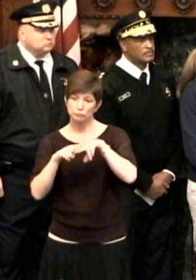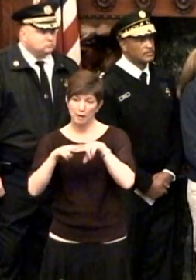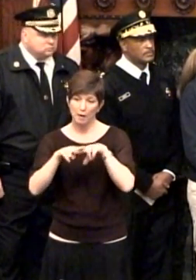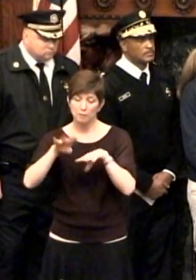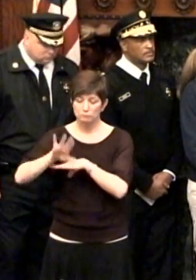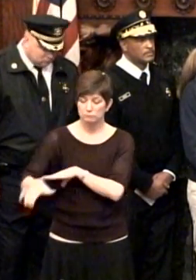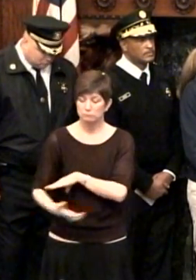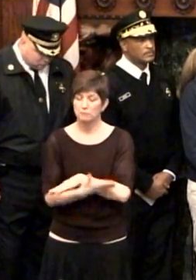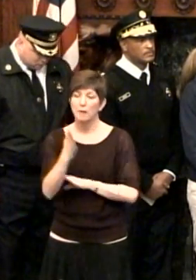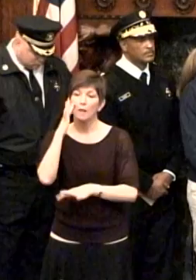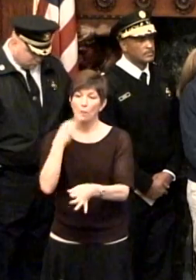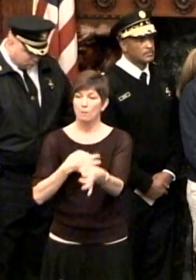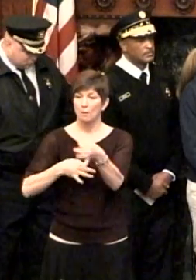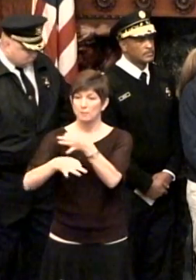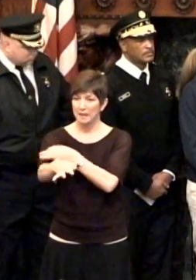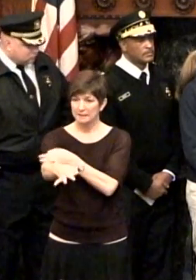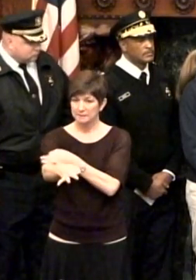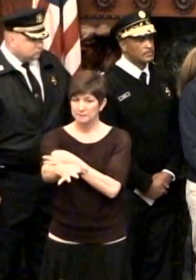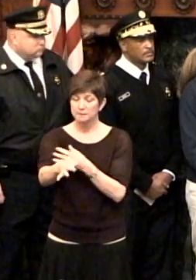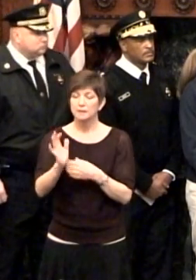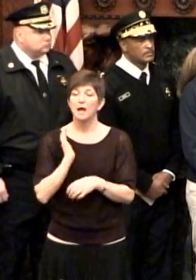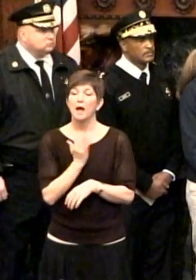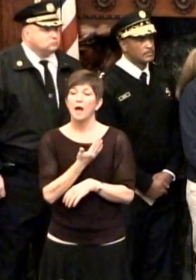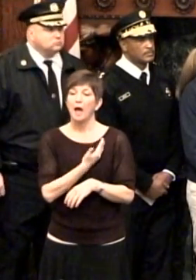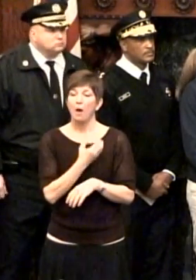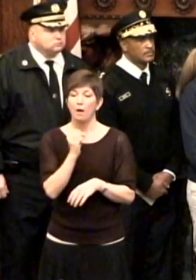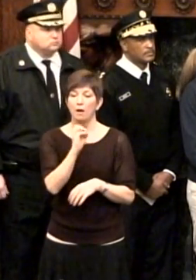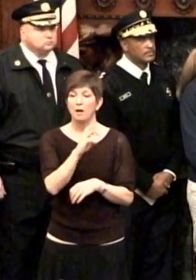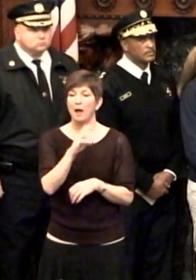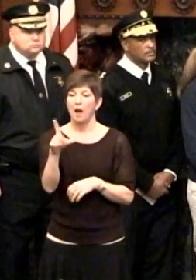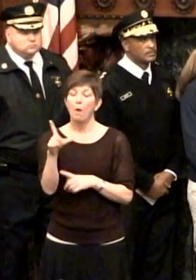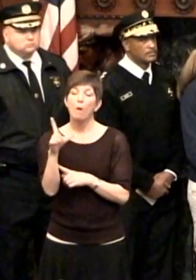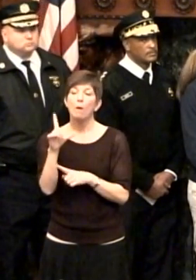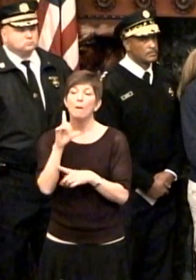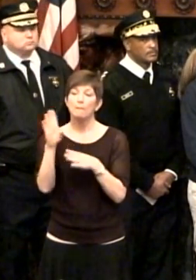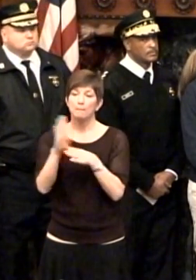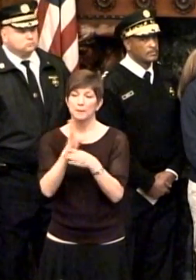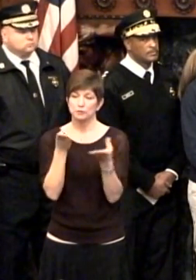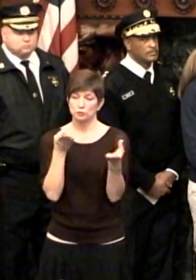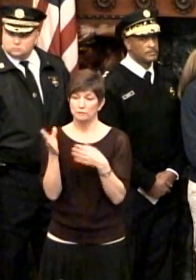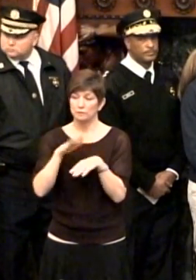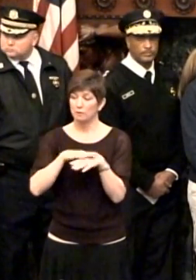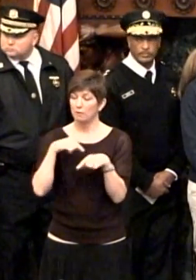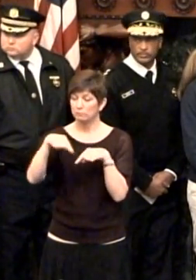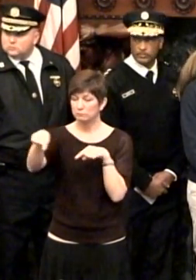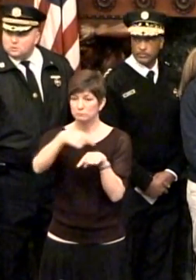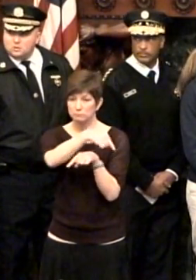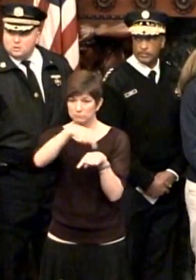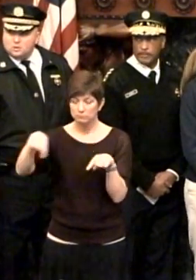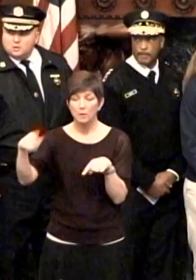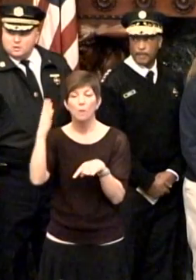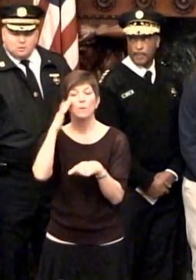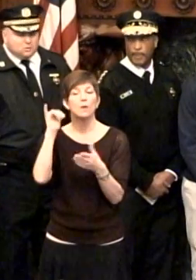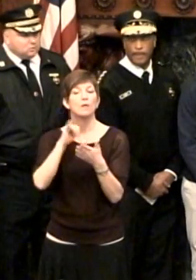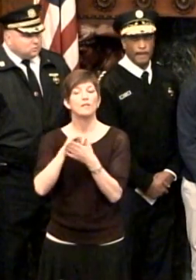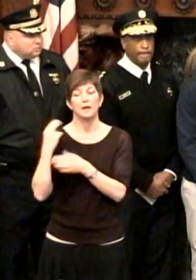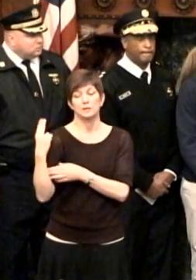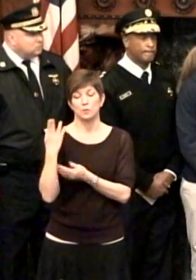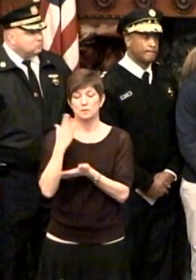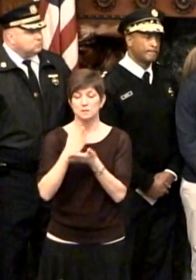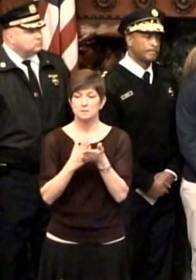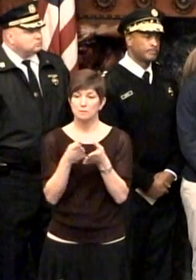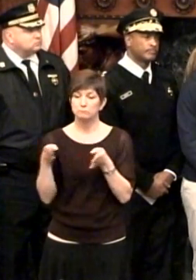will replace our OWL bus service along these lines. And we also know historically certain routes